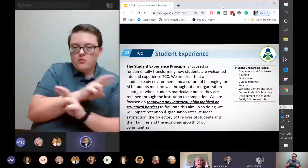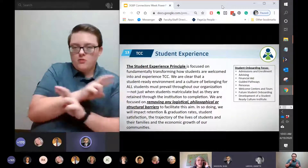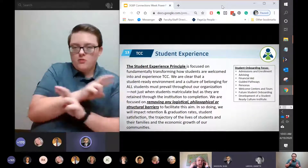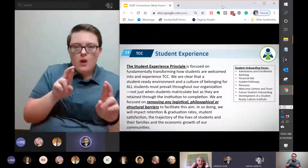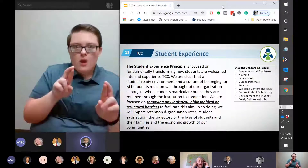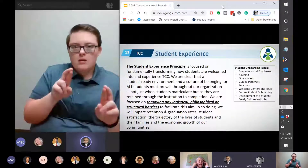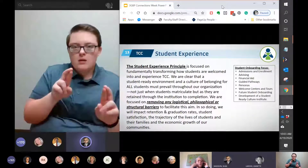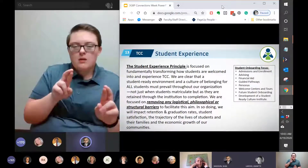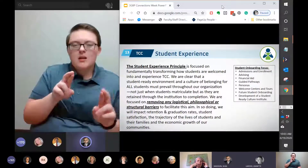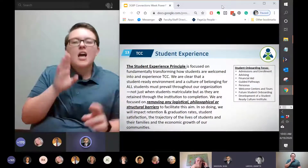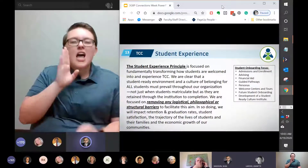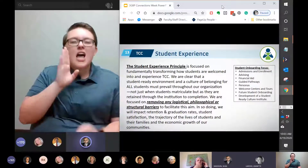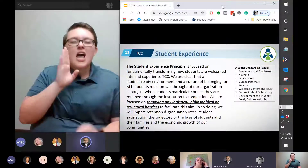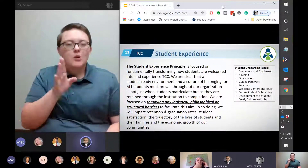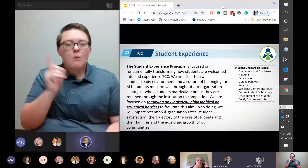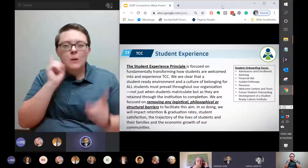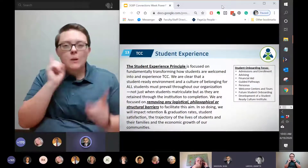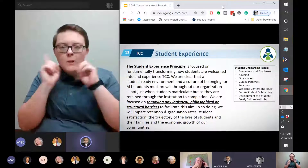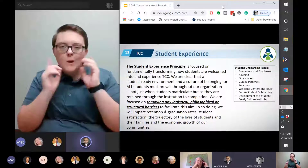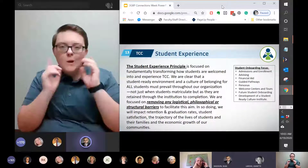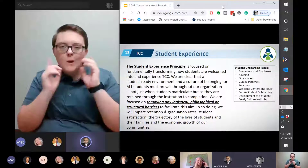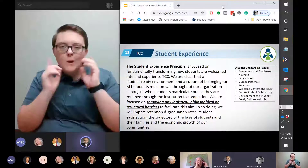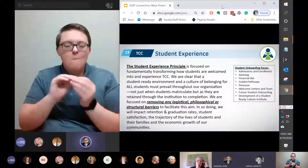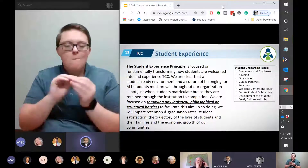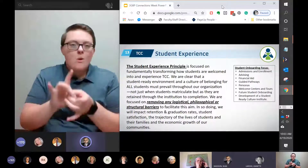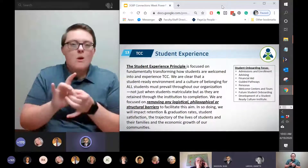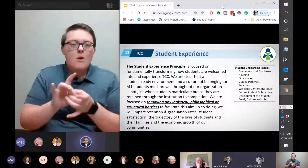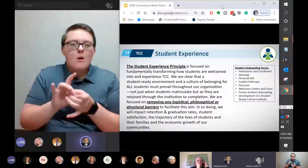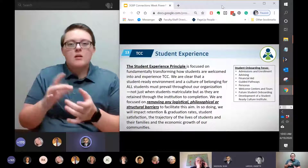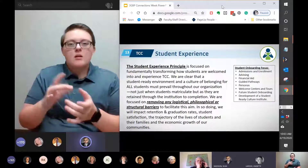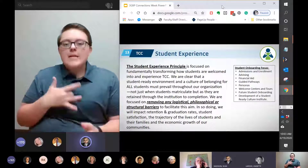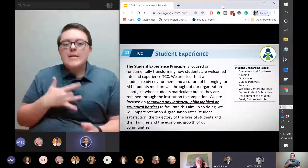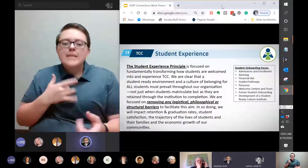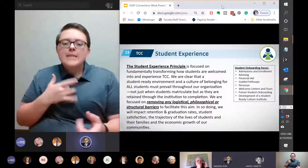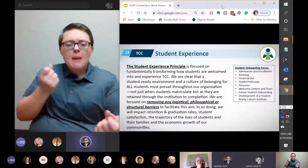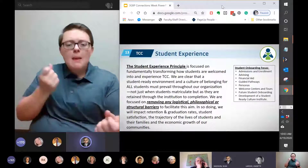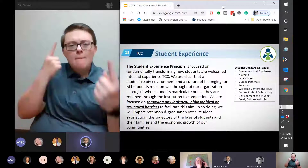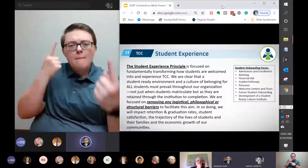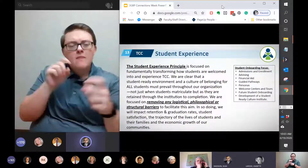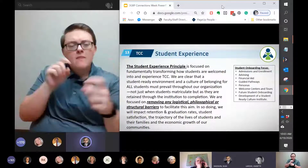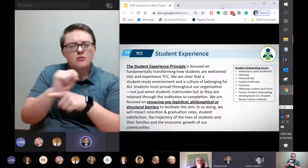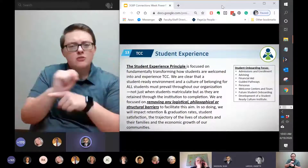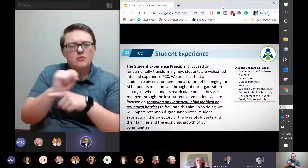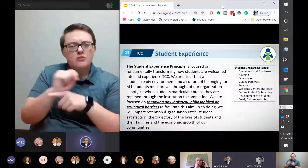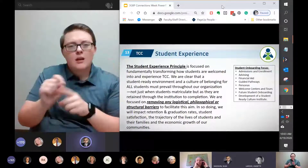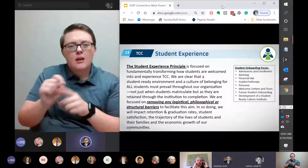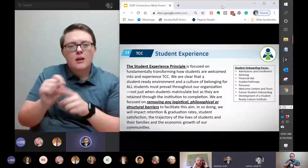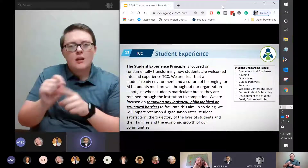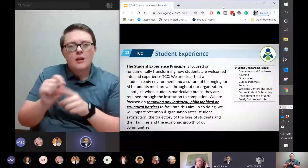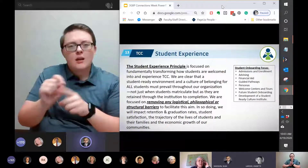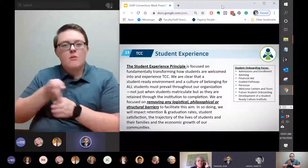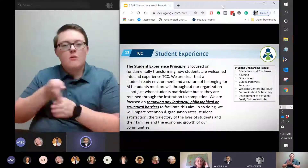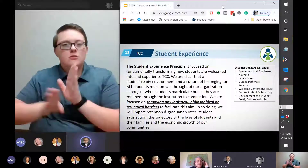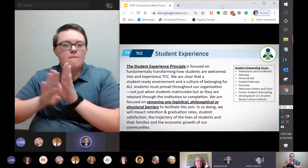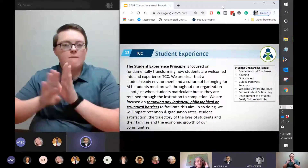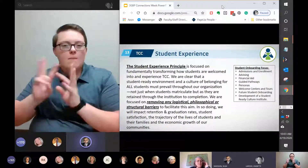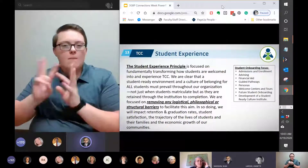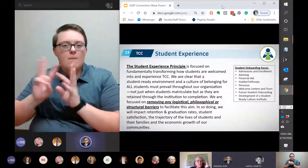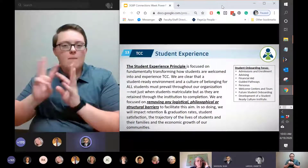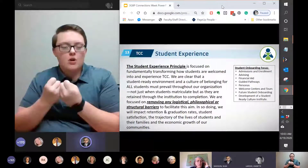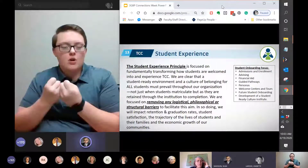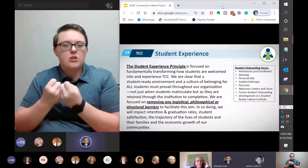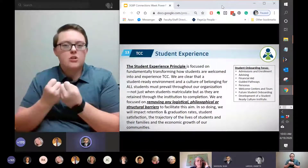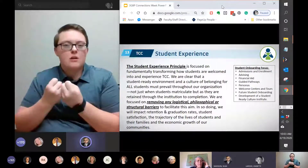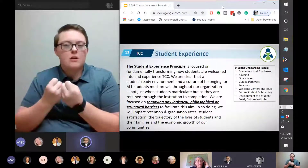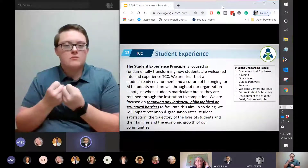be hearing a lot about empathy training and professional development workshops in this space in some of the